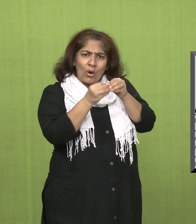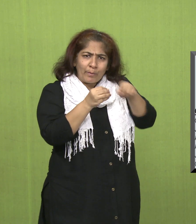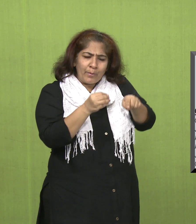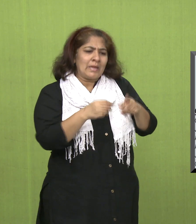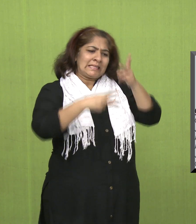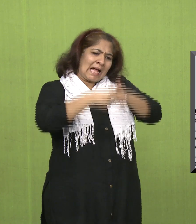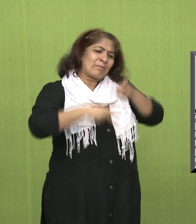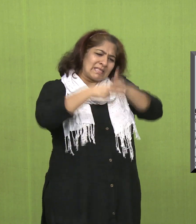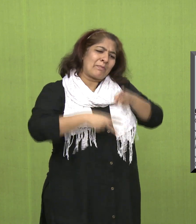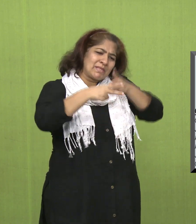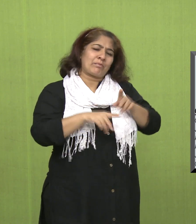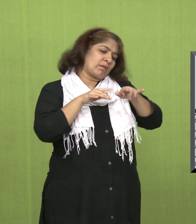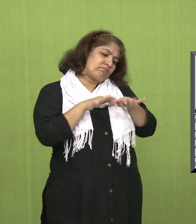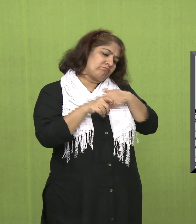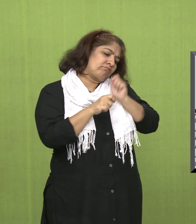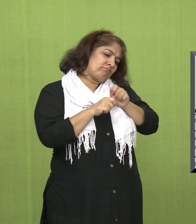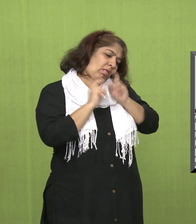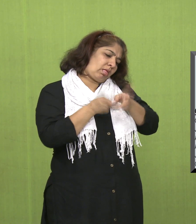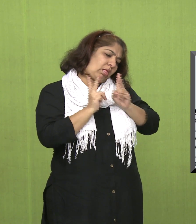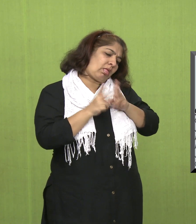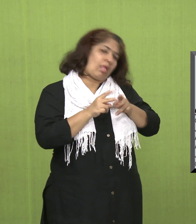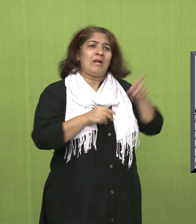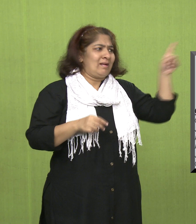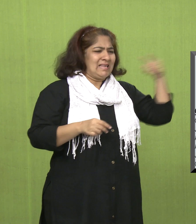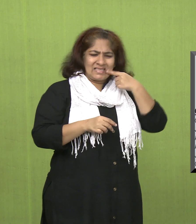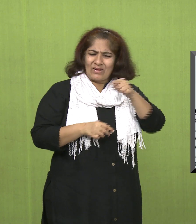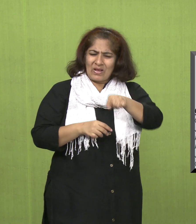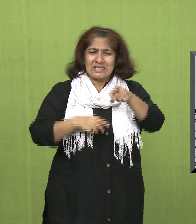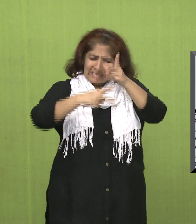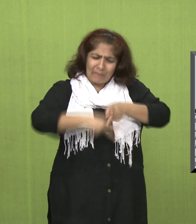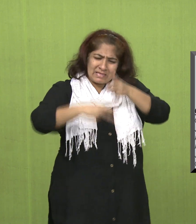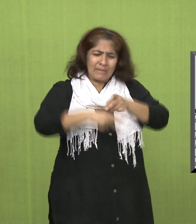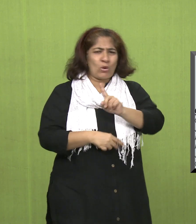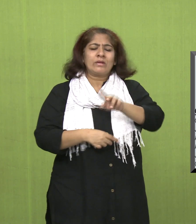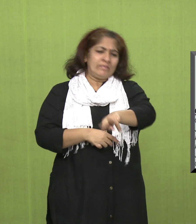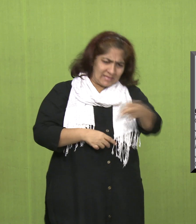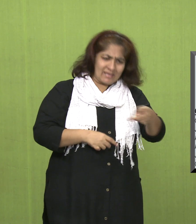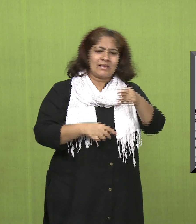working in a practical environment. And the fourth is assistantship.